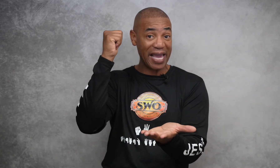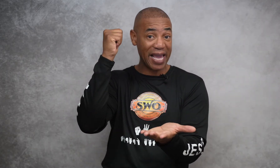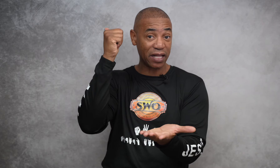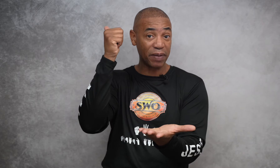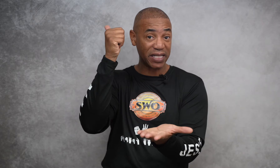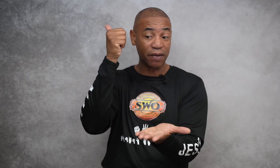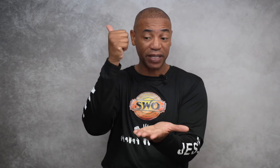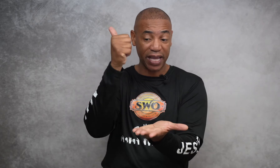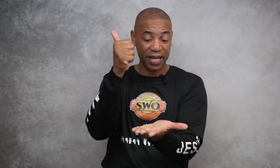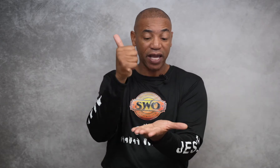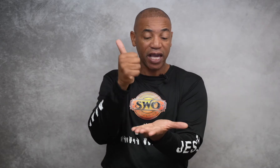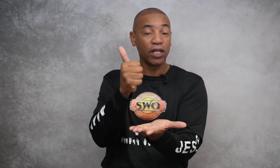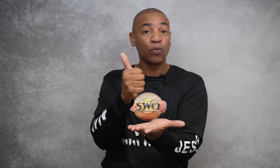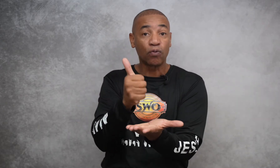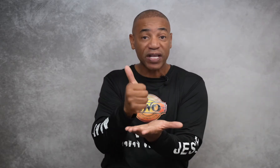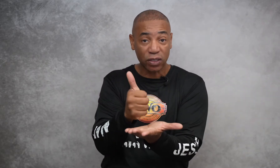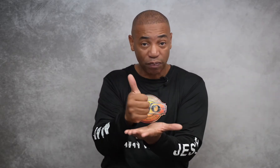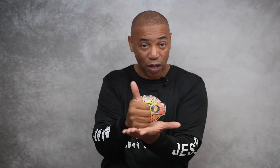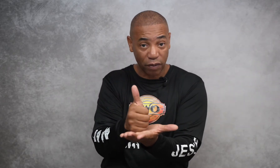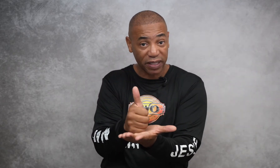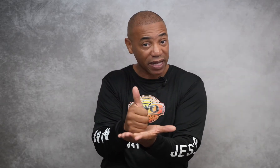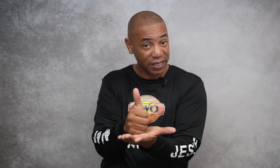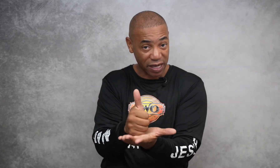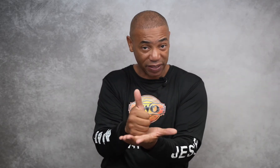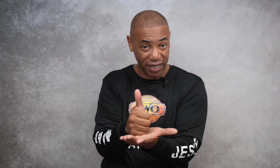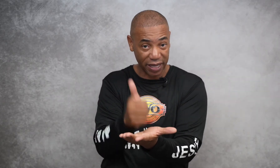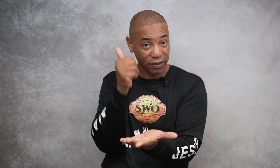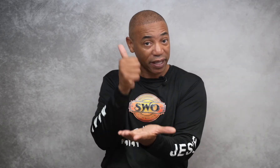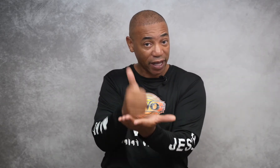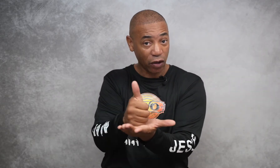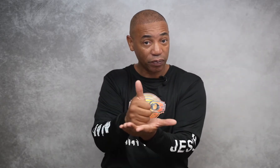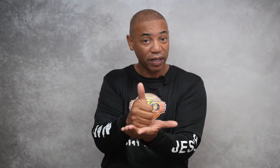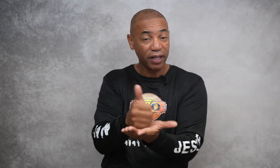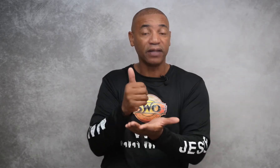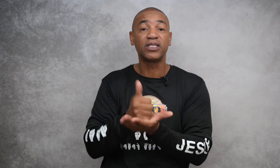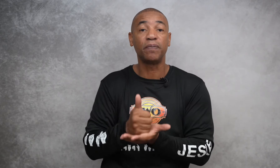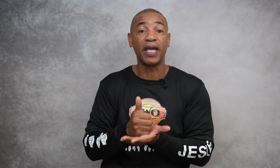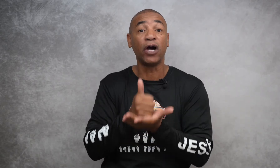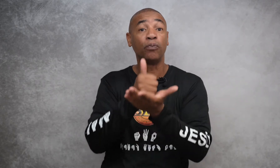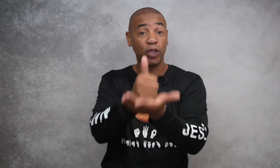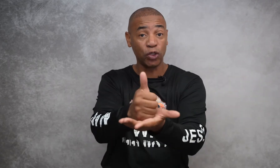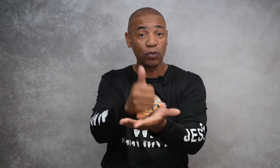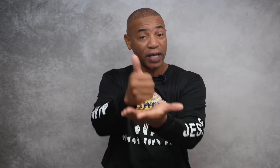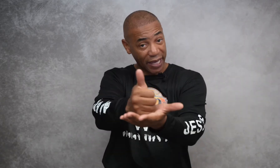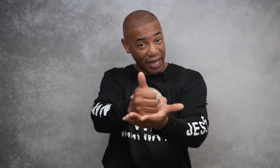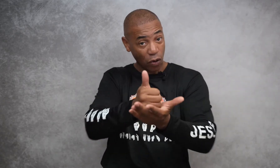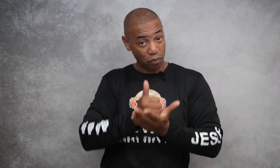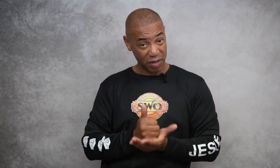hand of my dominant hand and it will rest on the palm of the non-dominant hand. Help. Now this could be help you, help me.